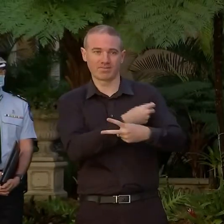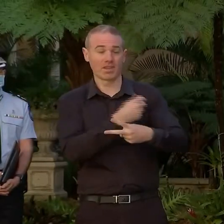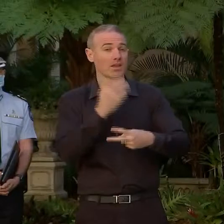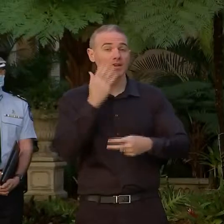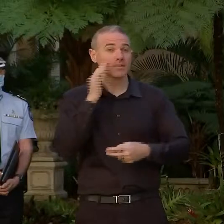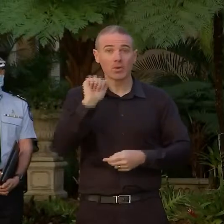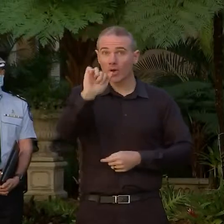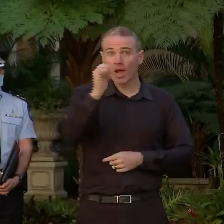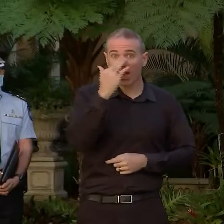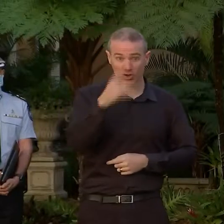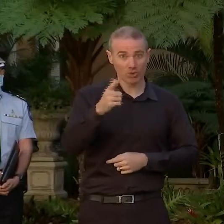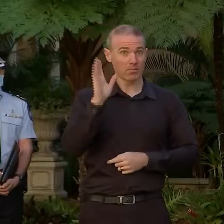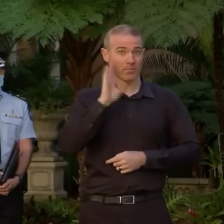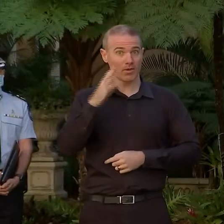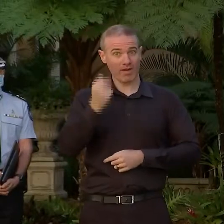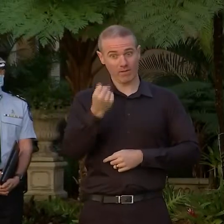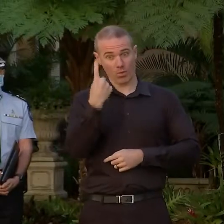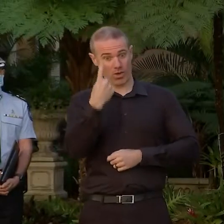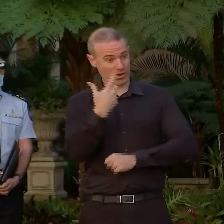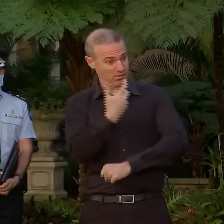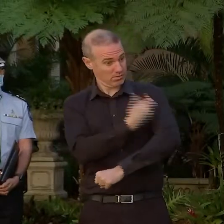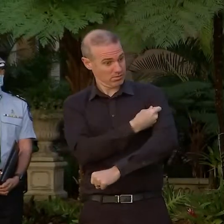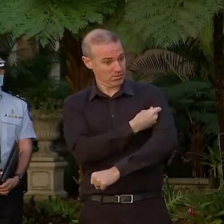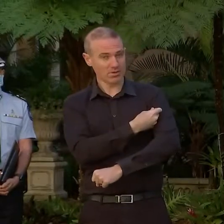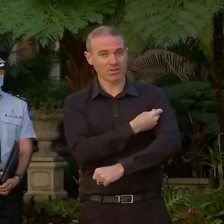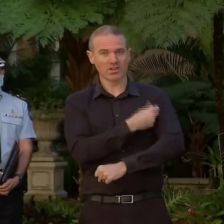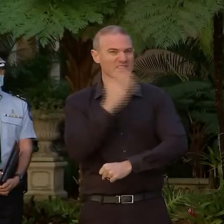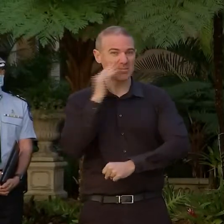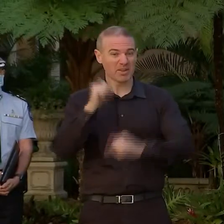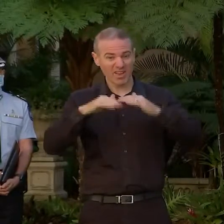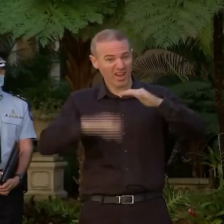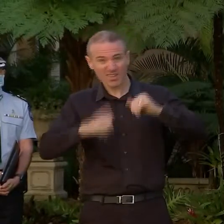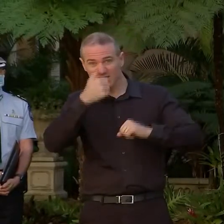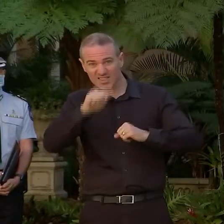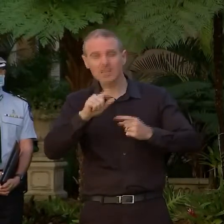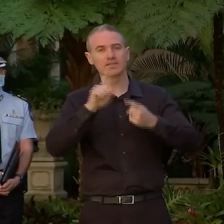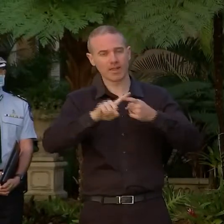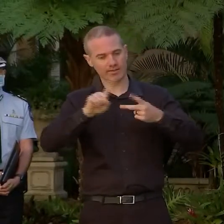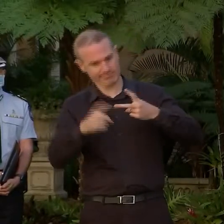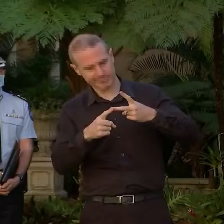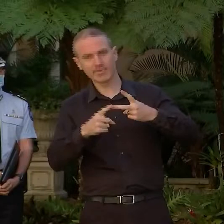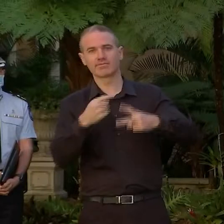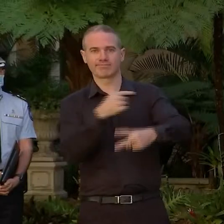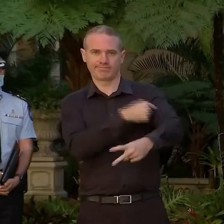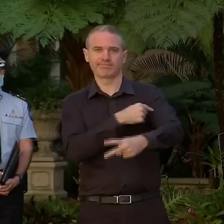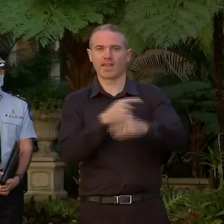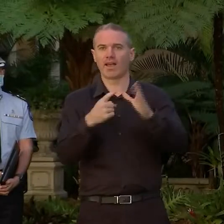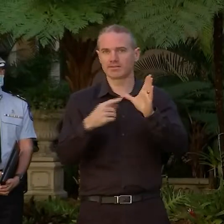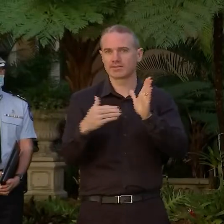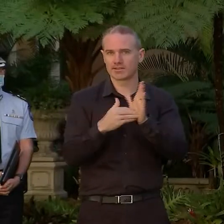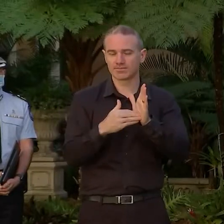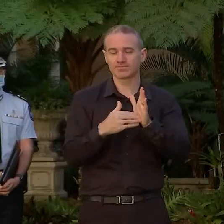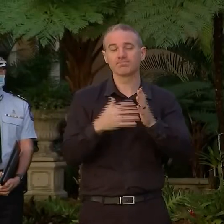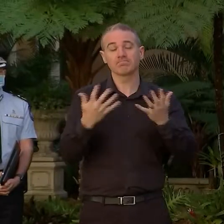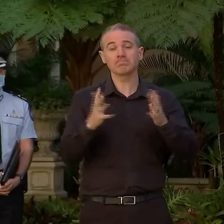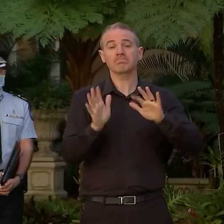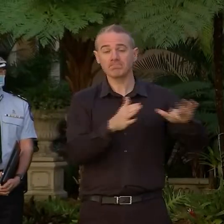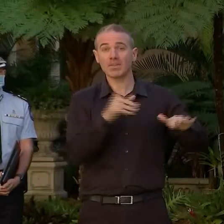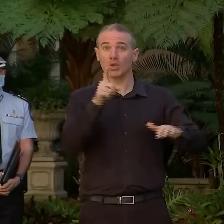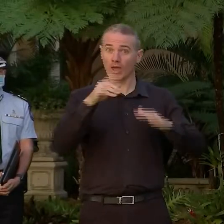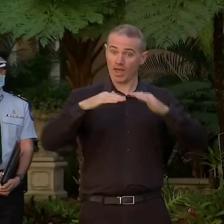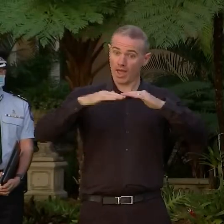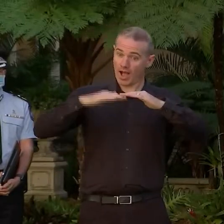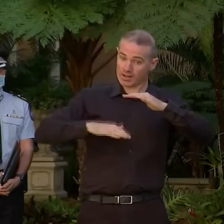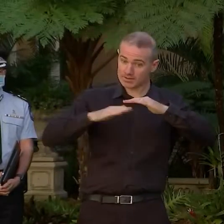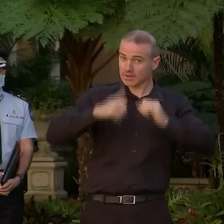had one dose of AstraZeneca, go and get your second. If you are under 60 years of age, the advice is very